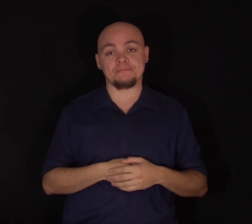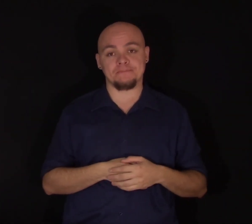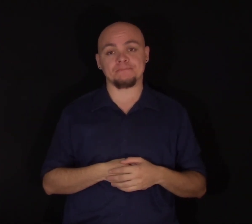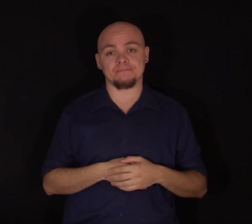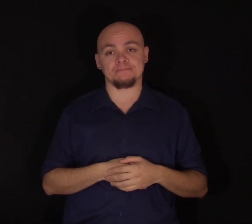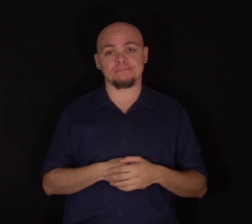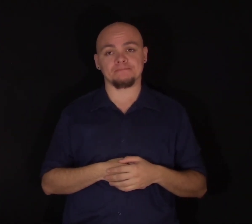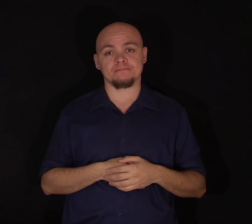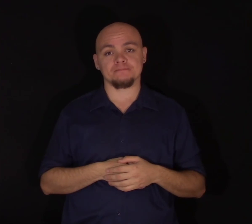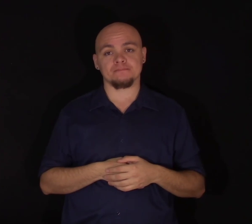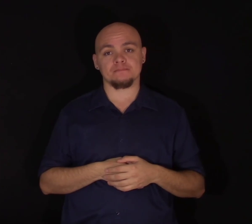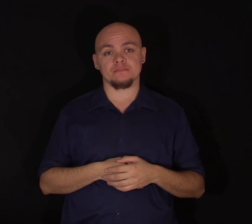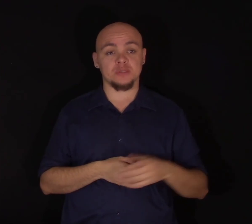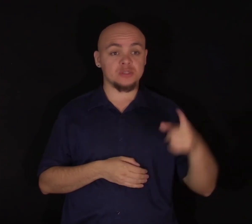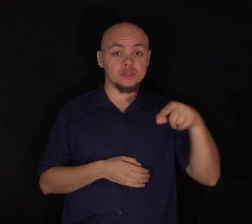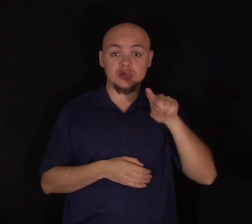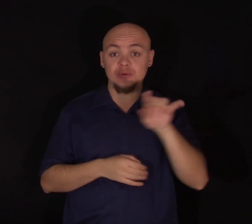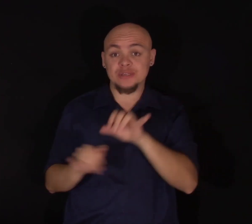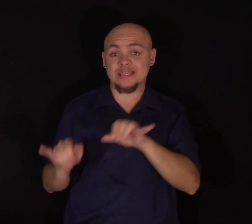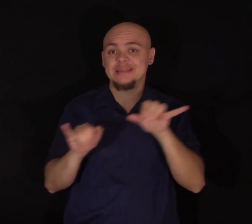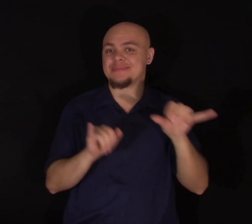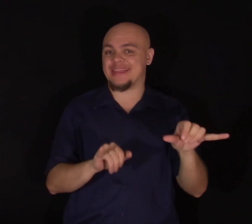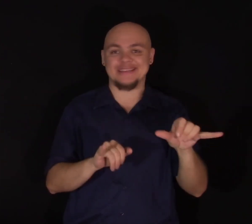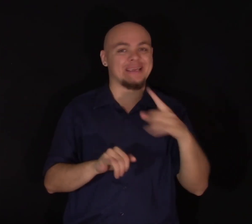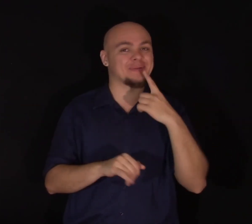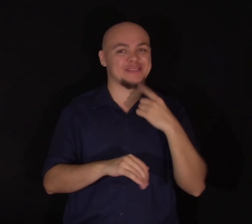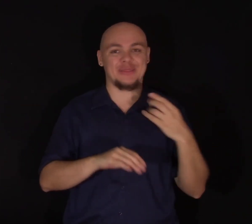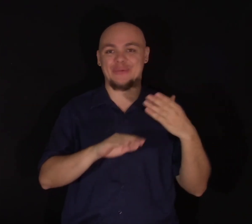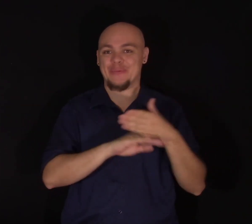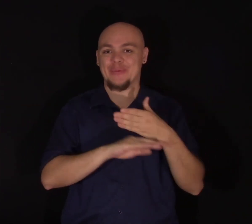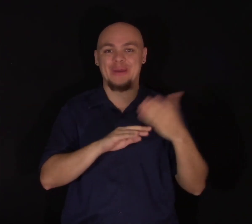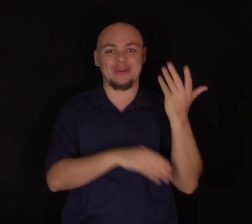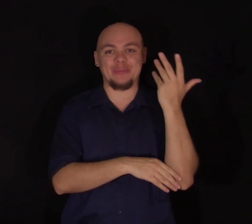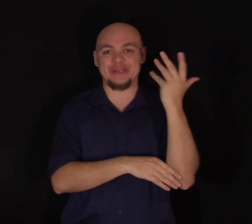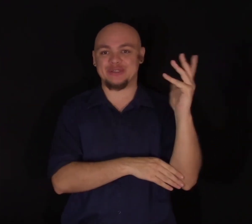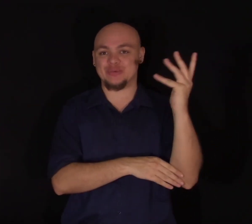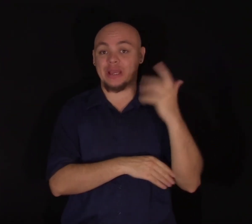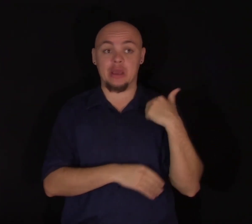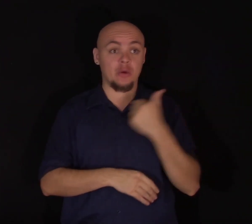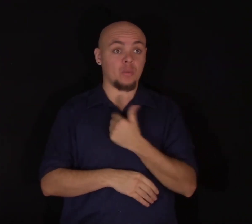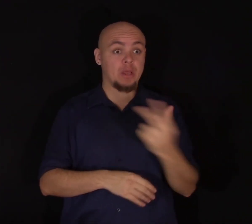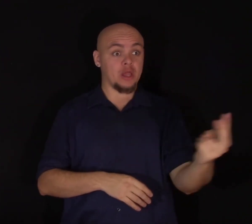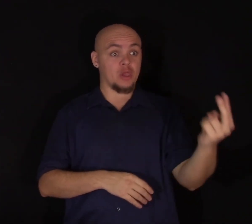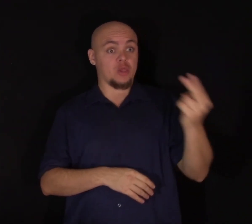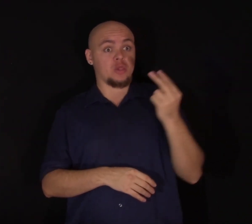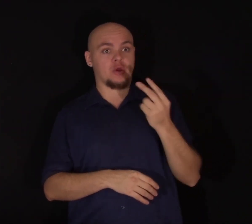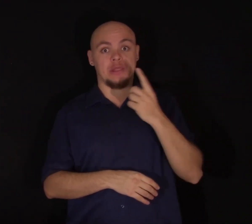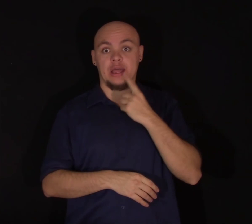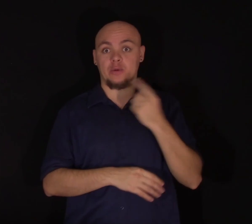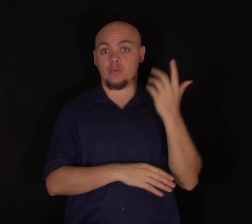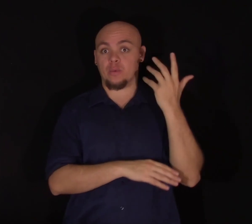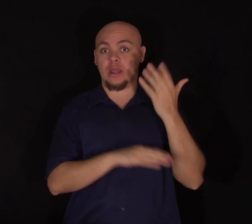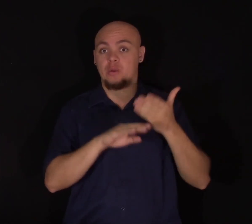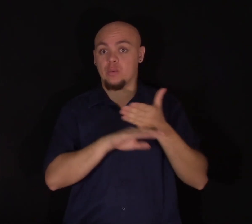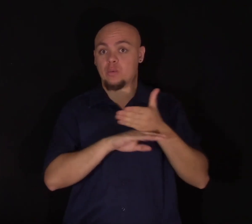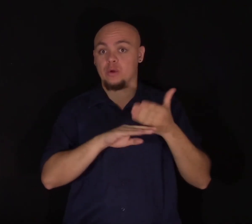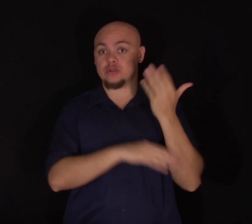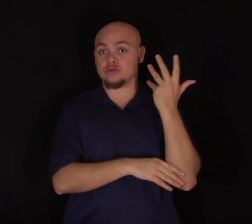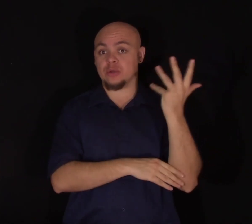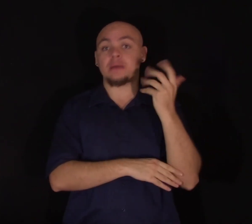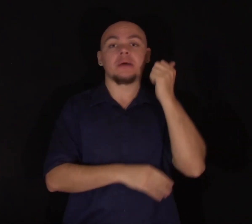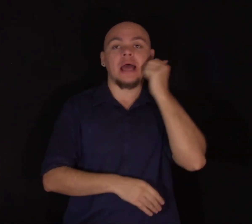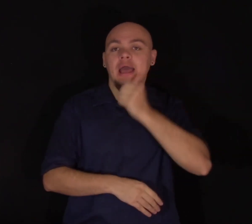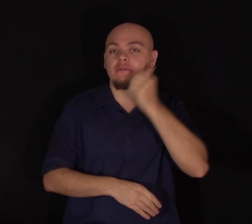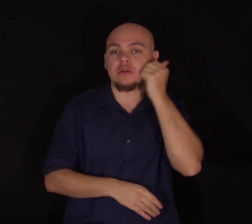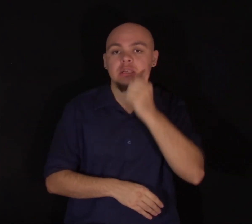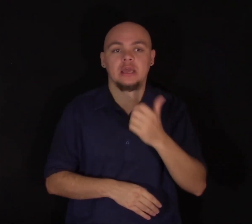We need you to be redwoods. Because even if we look like redwoods, the truth is, every single day we